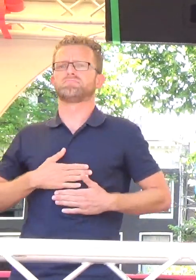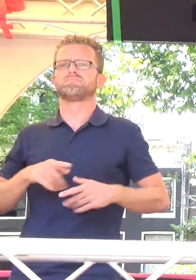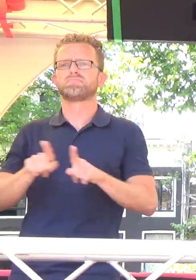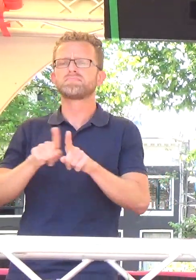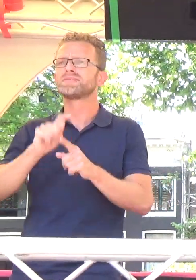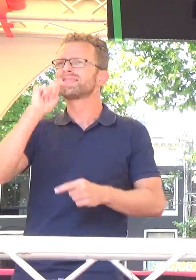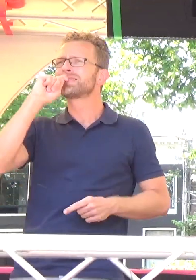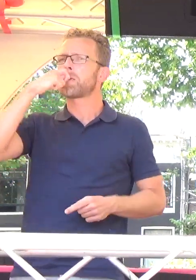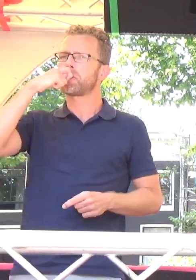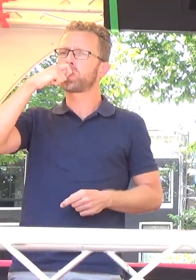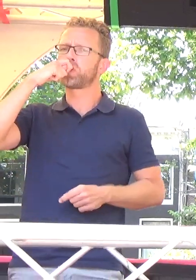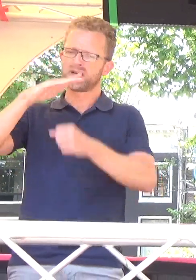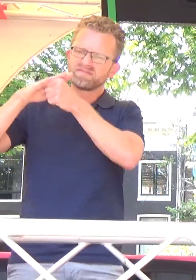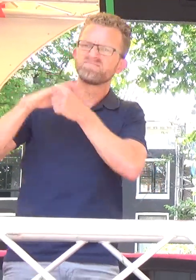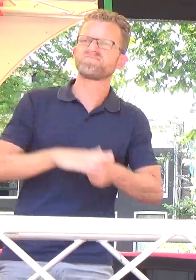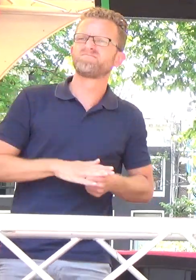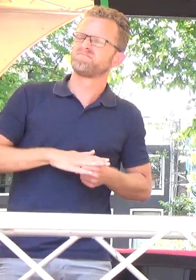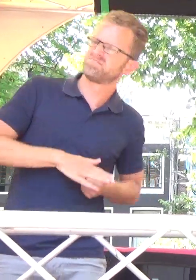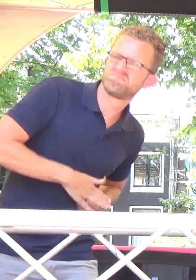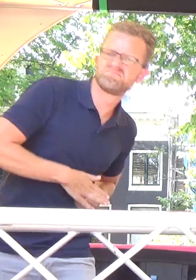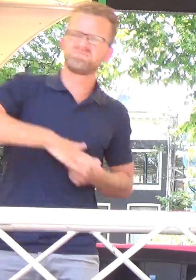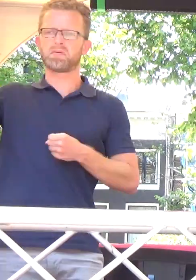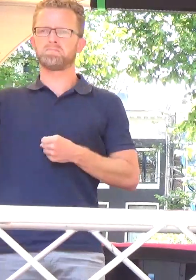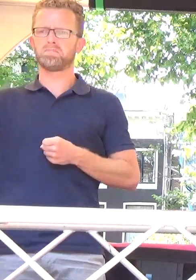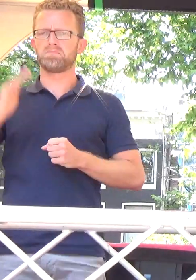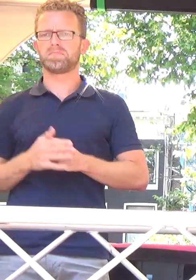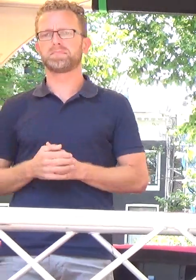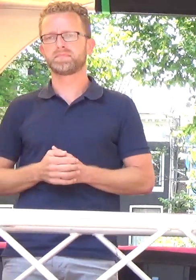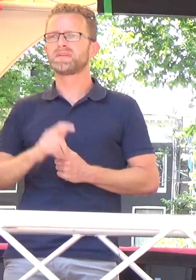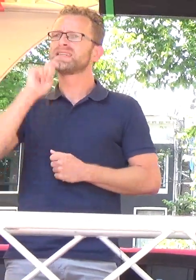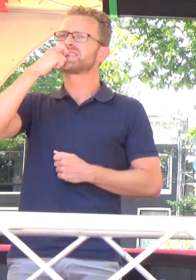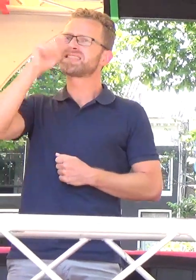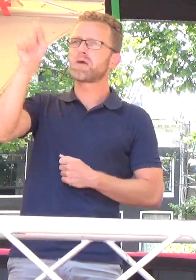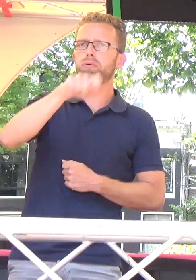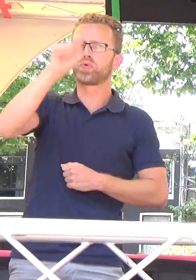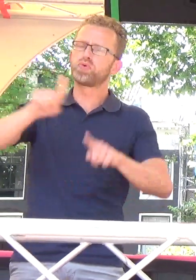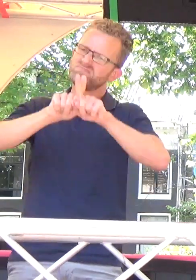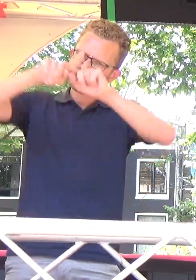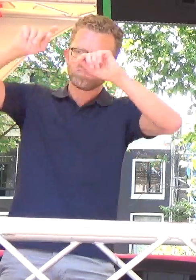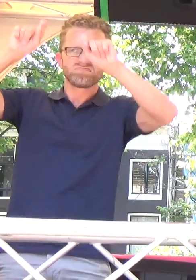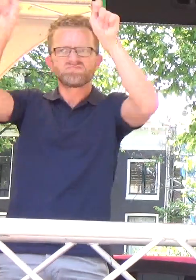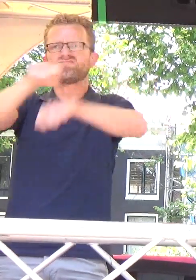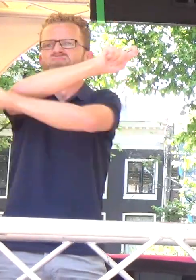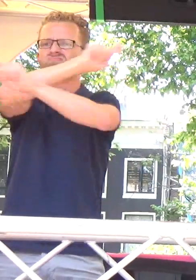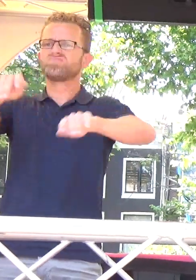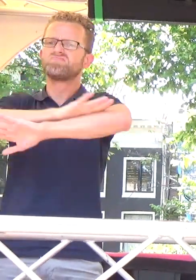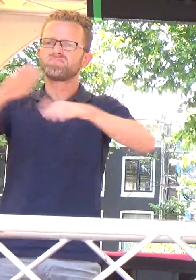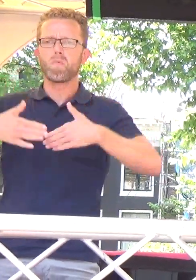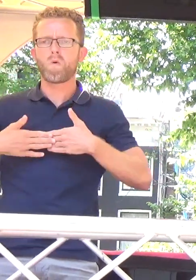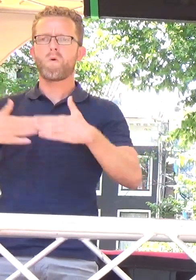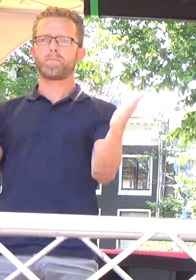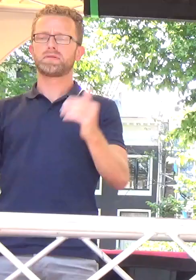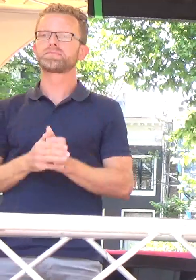so hard to tackle HIV. In my work on ending child marriage, I've come across another group